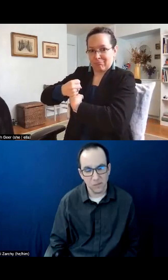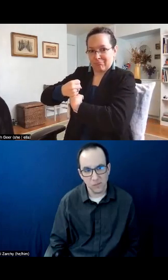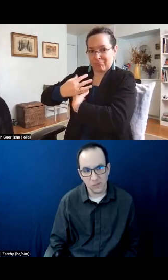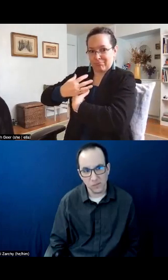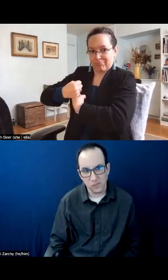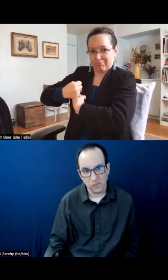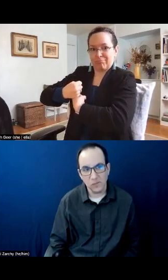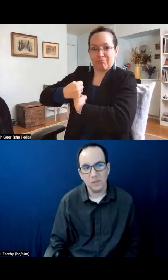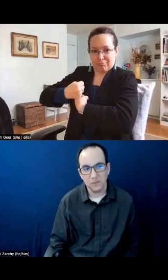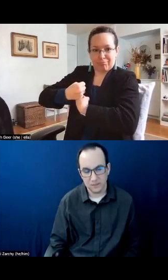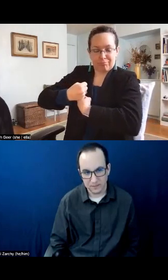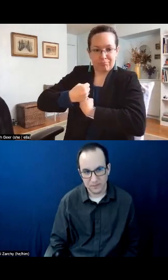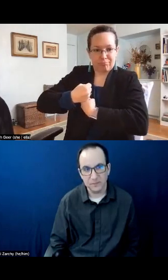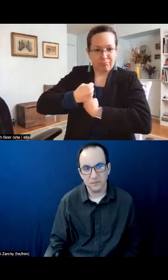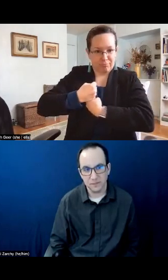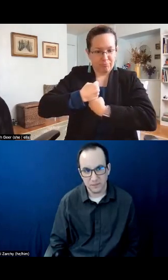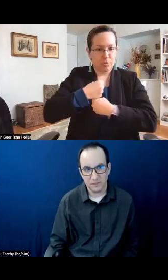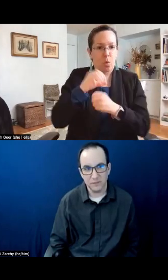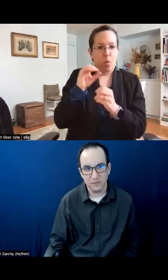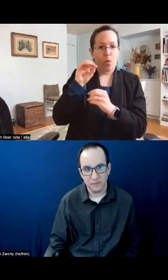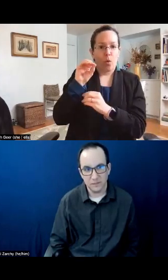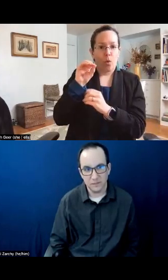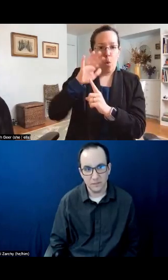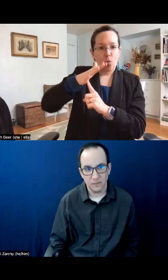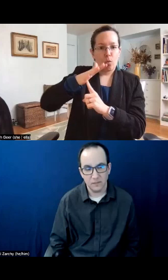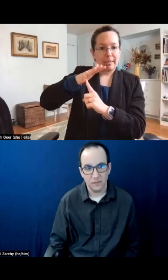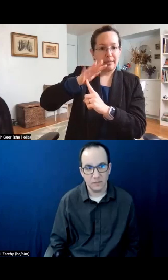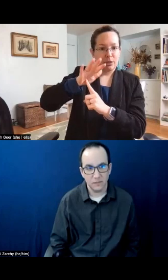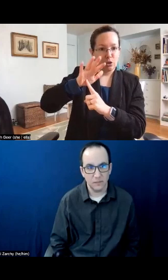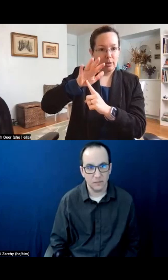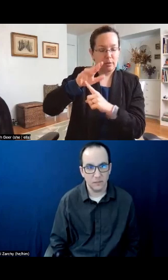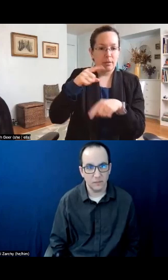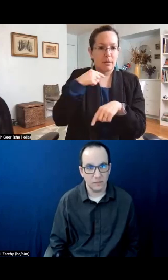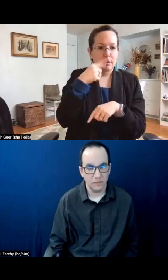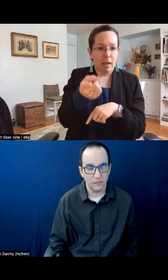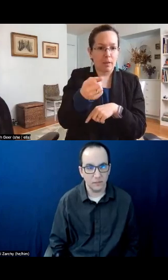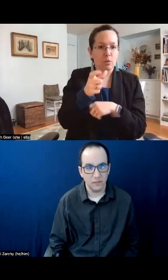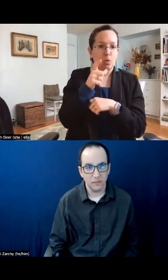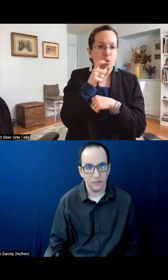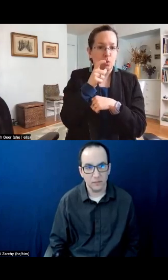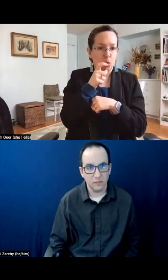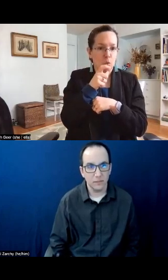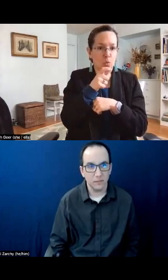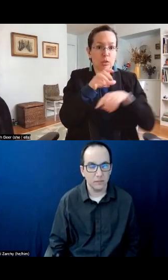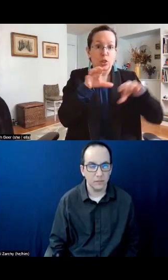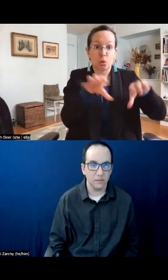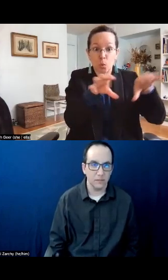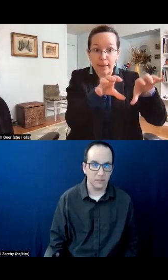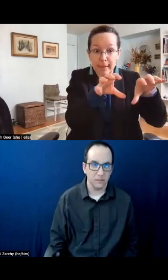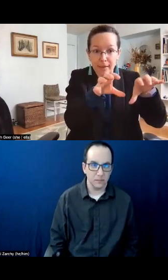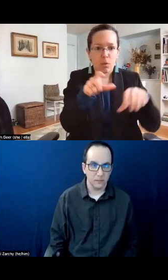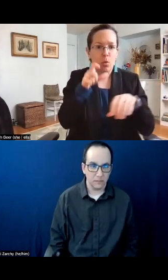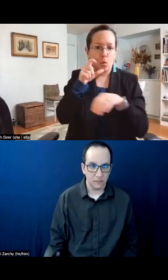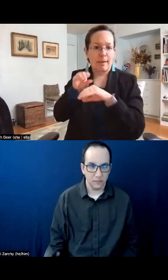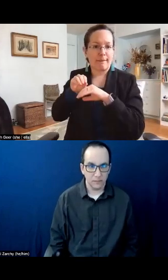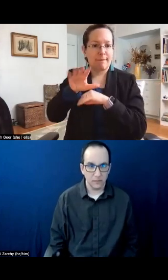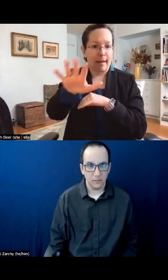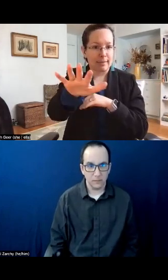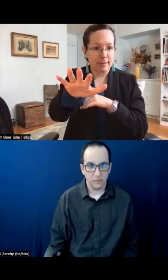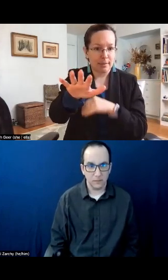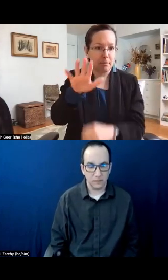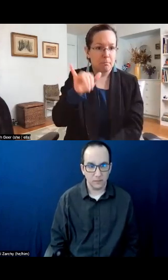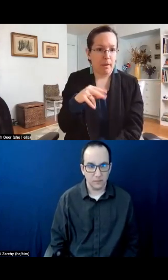however, it's a verb that can be modified and its directionality changed to show then that orientation. That